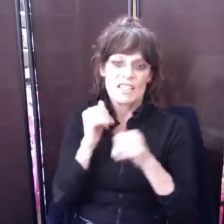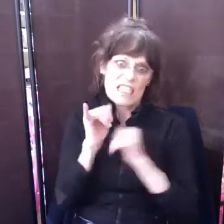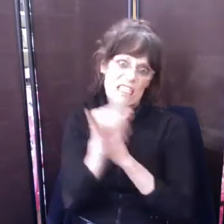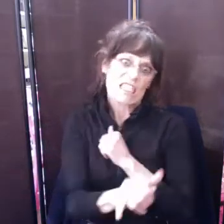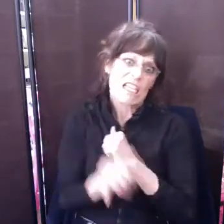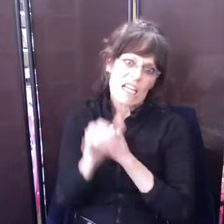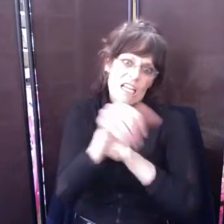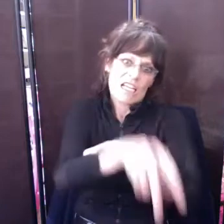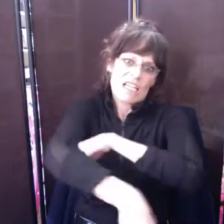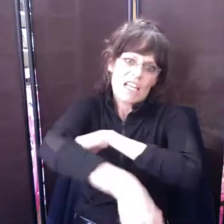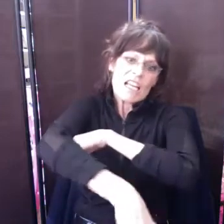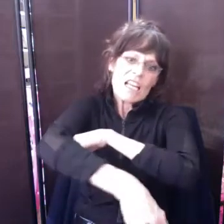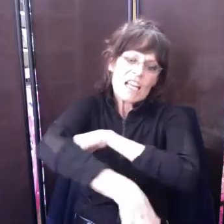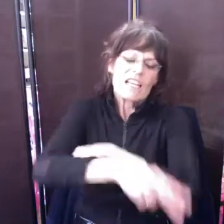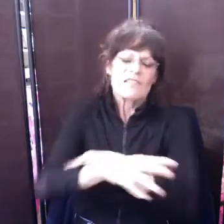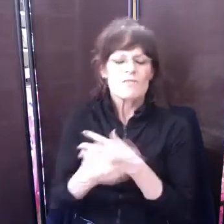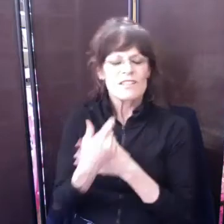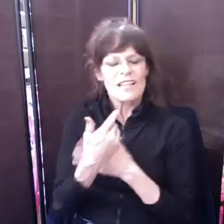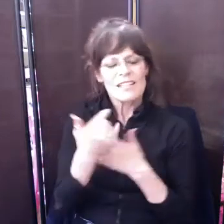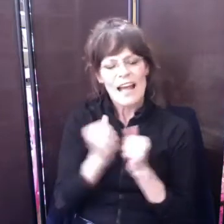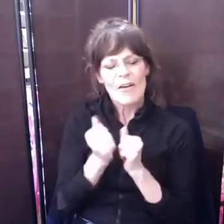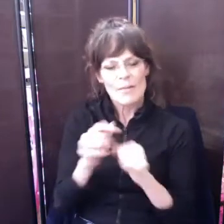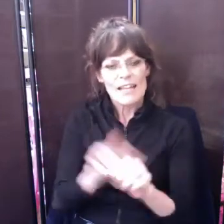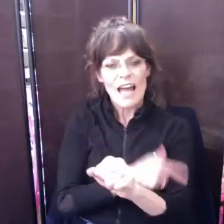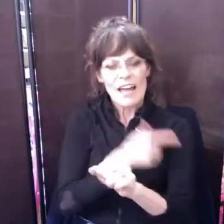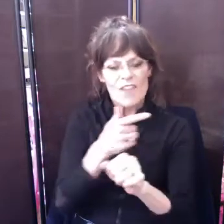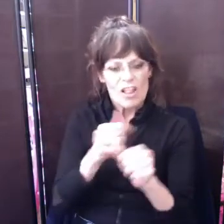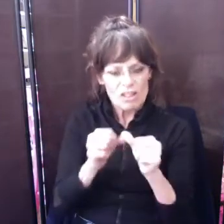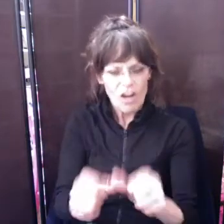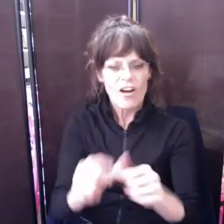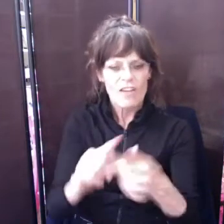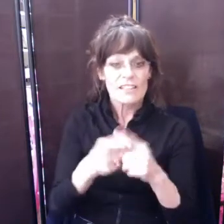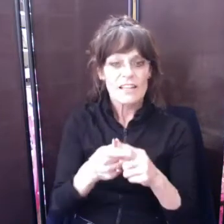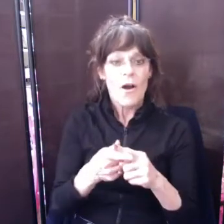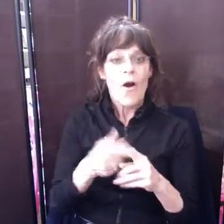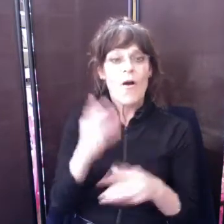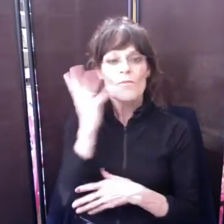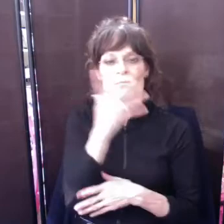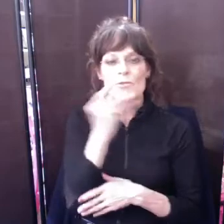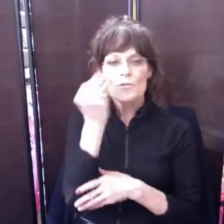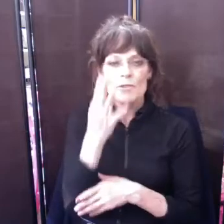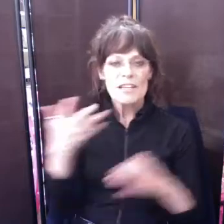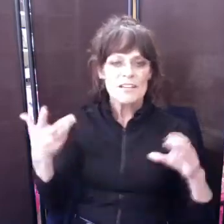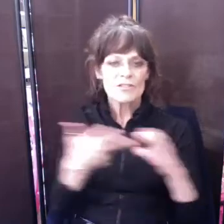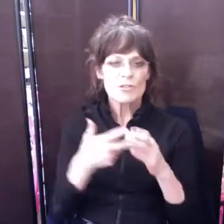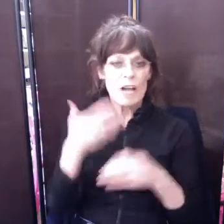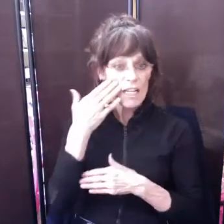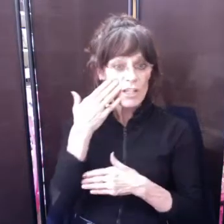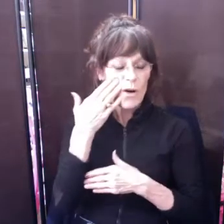making lifelong friends. You know, and one of the beauties of this Zoom is that I'm seeing people, I know hundreds of people in Alcoholics Anonymous at